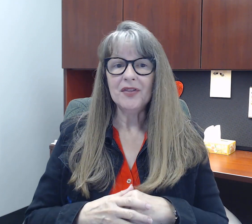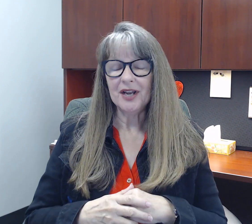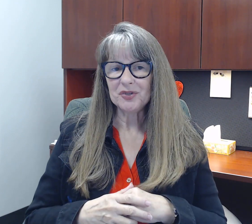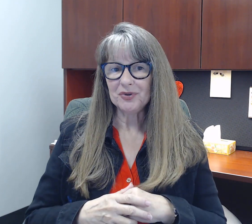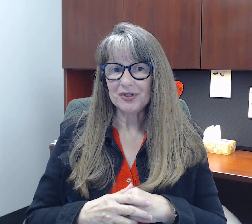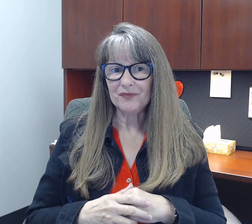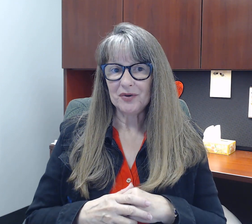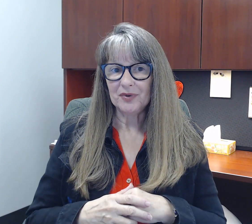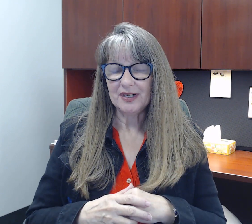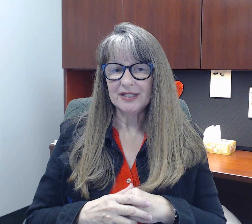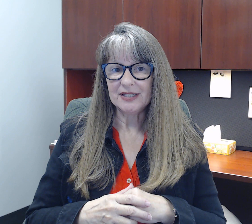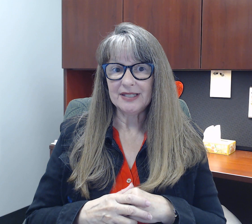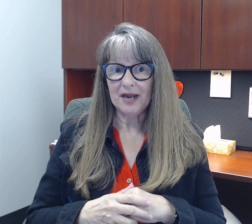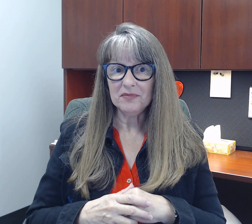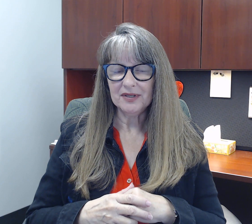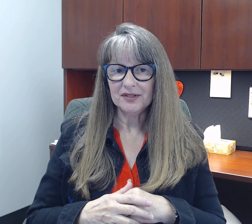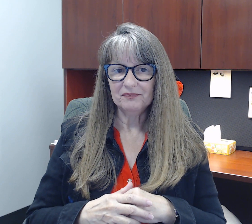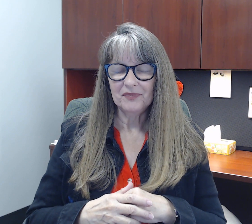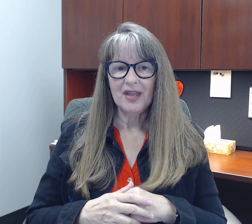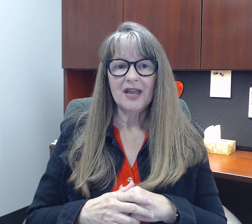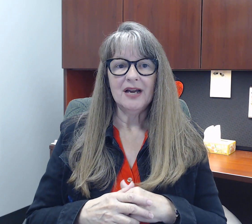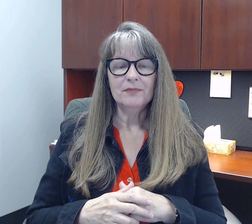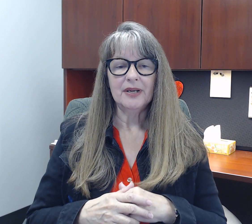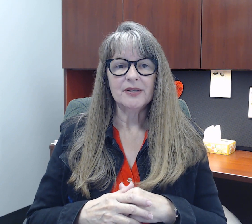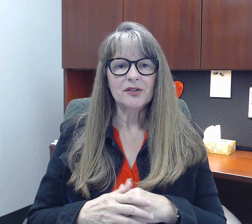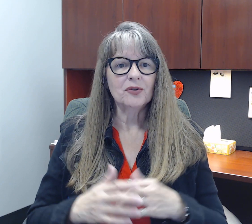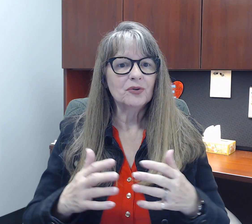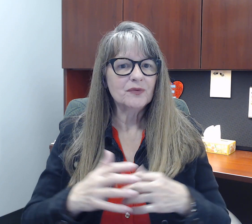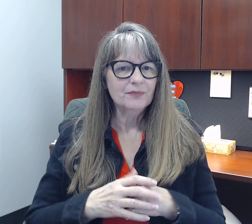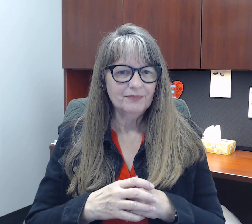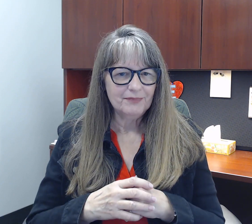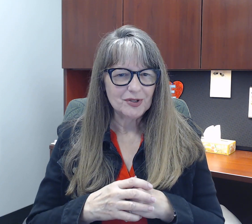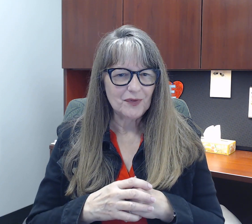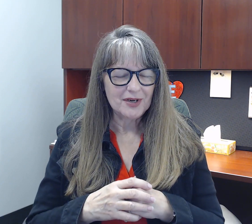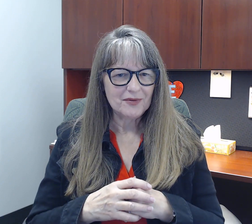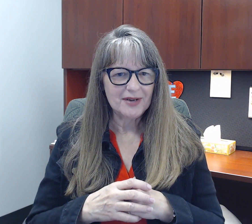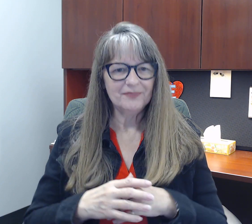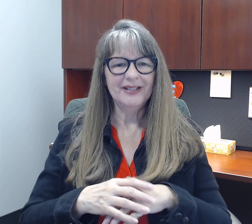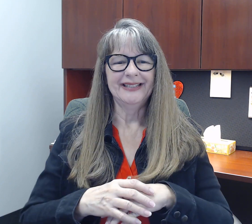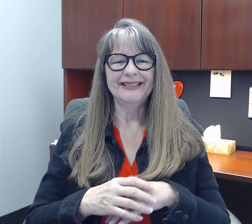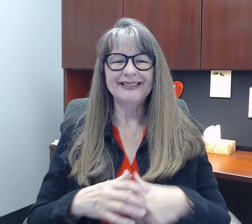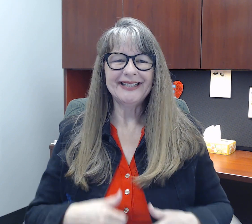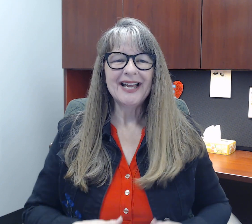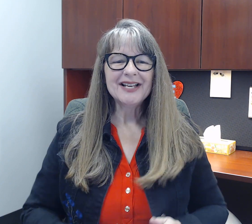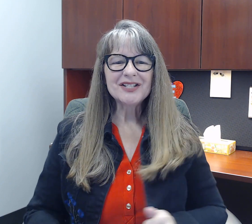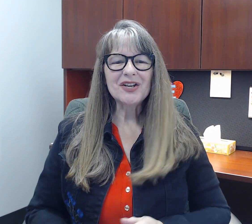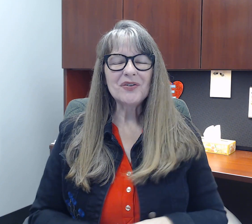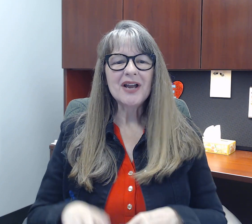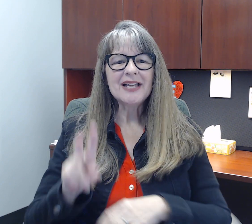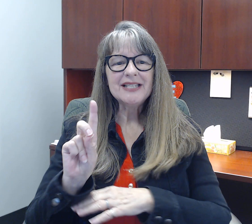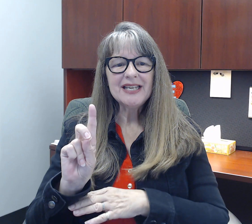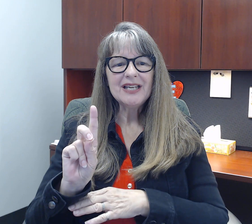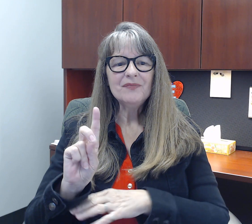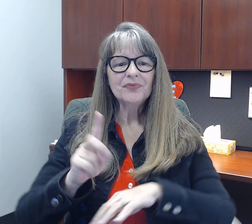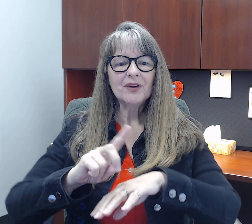next one is a fun one, is diamond, because that's a girl's best friend, right? So a D